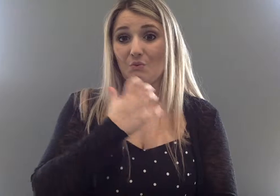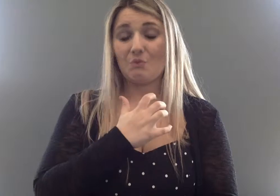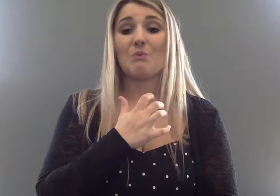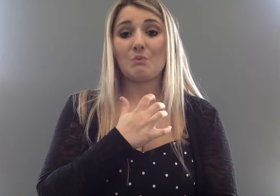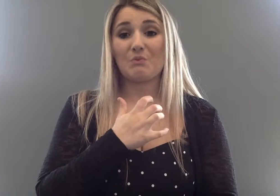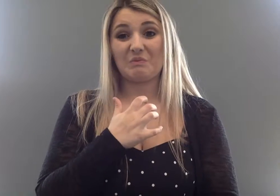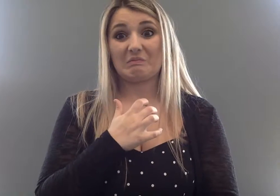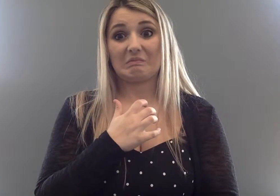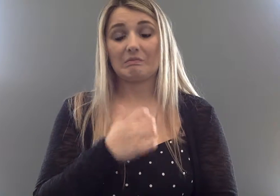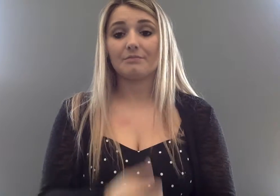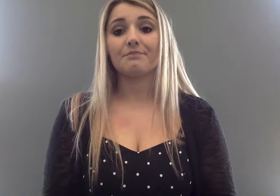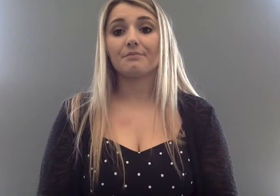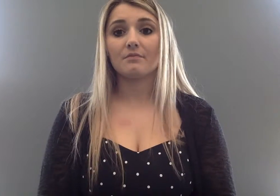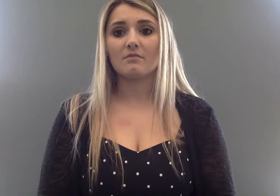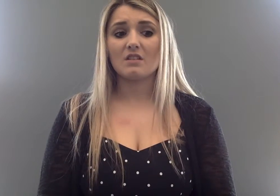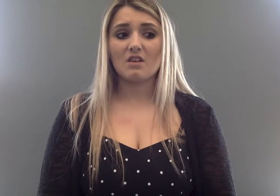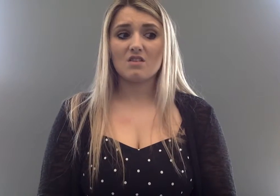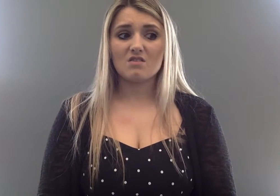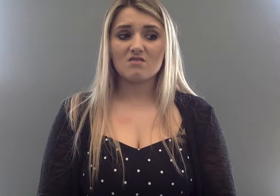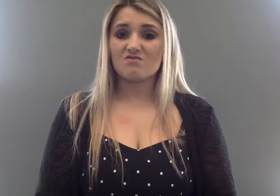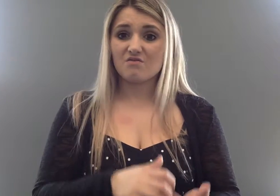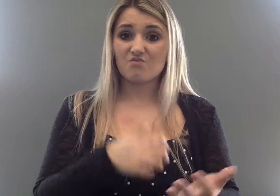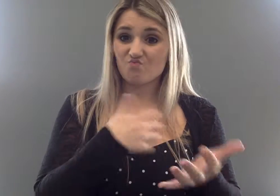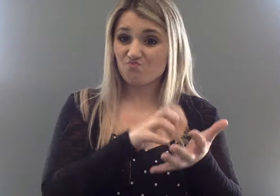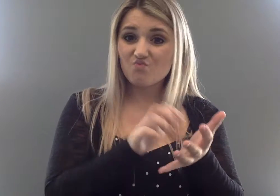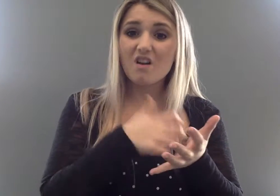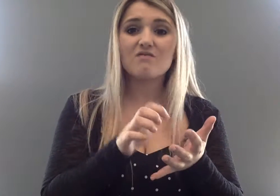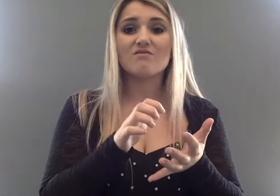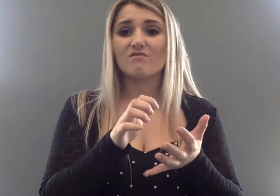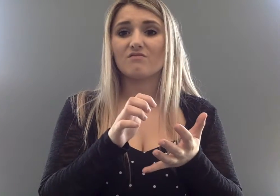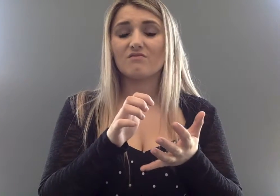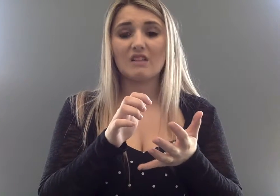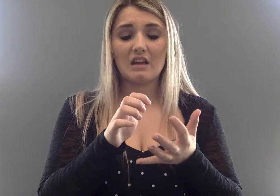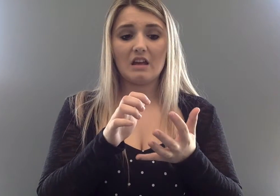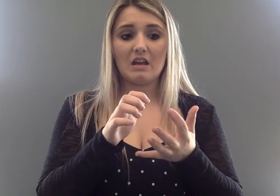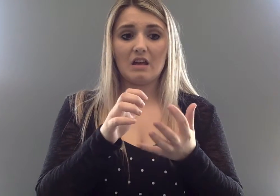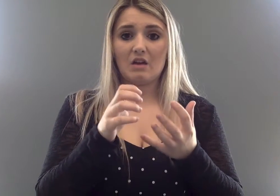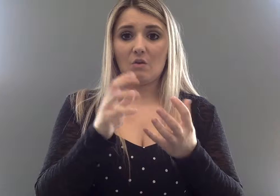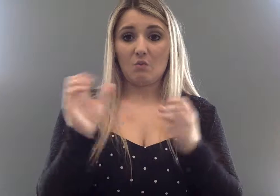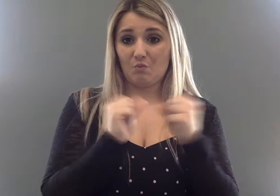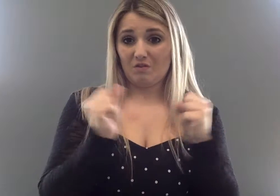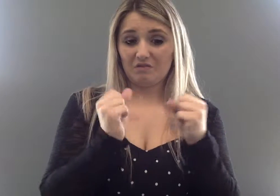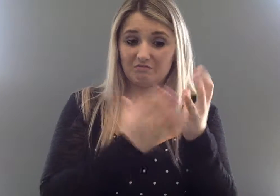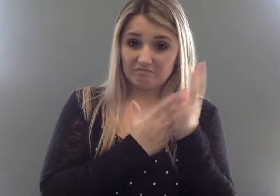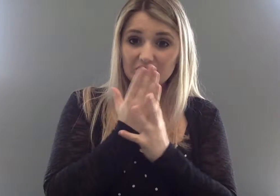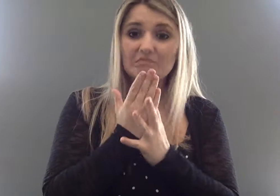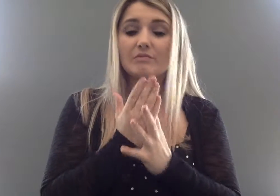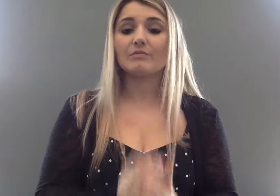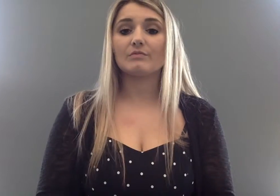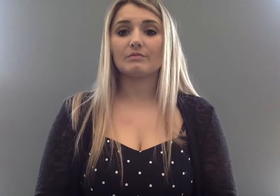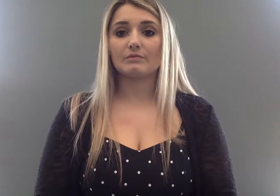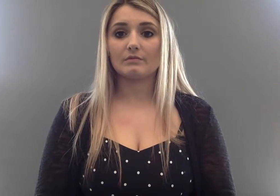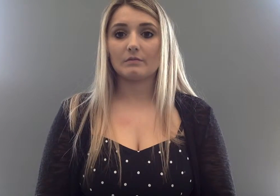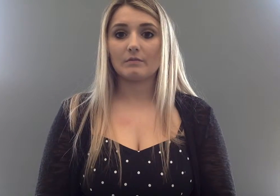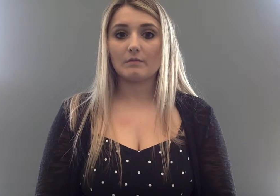only rough terrain to get over, but now they've got bad weather to deal with. But he's very speedy. He gets those cannons down to